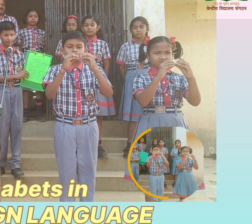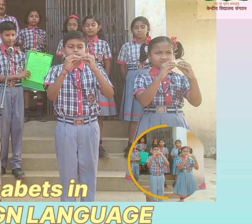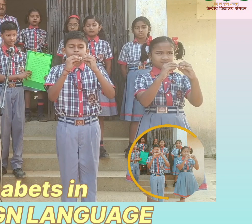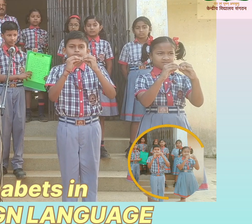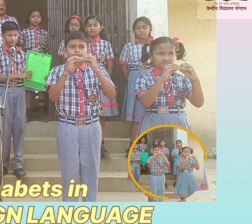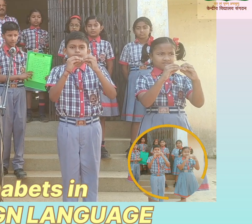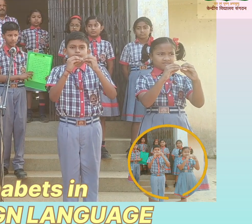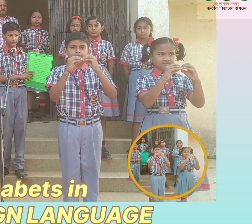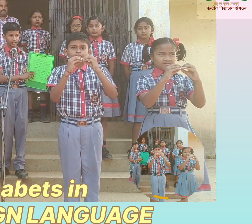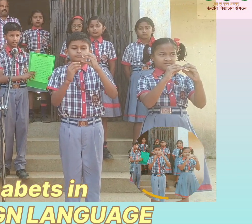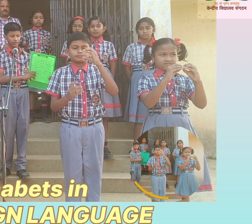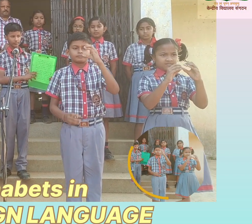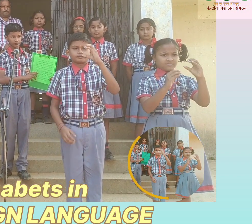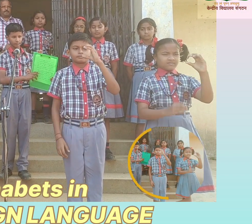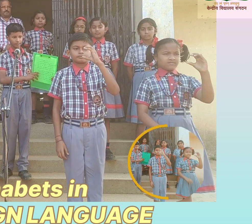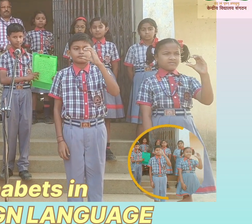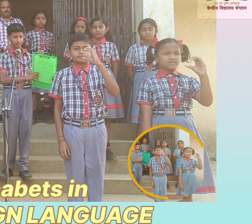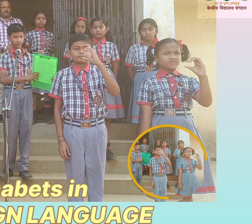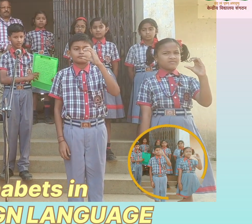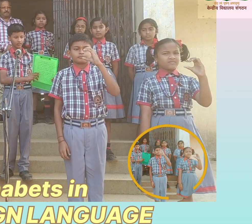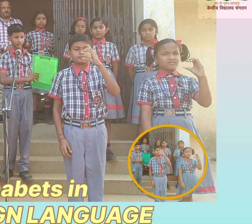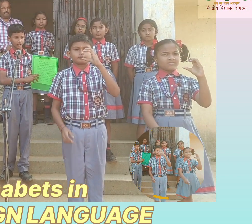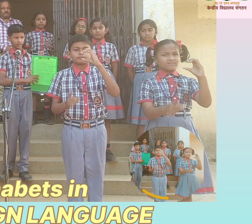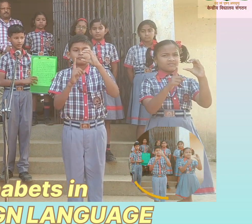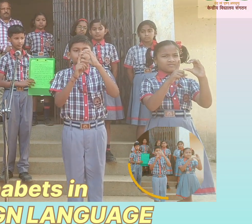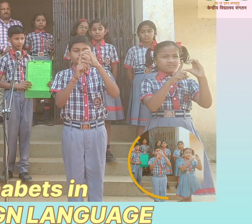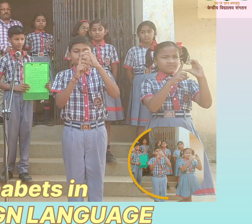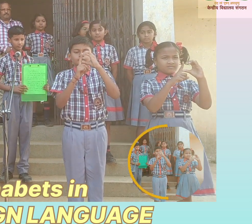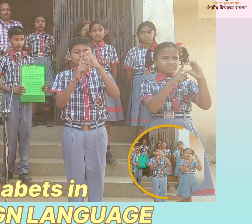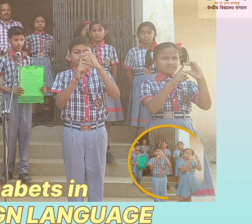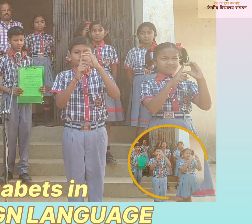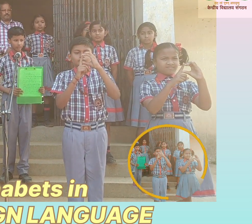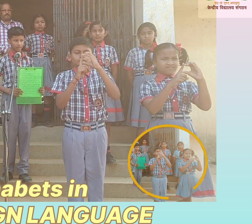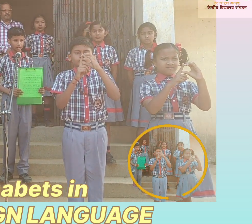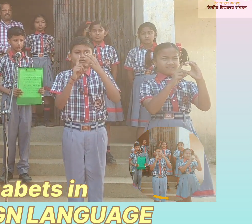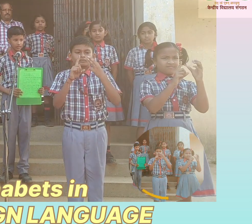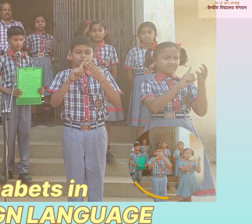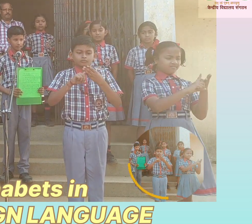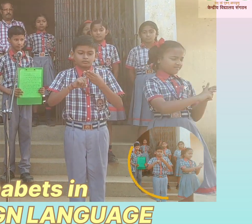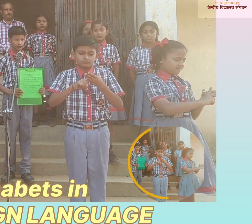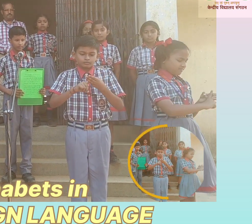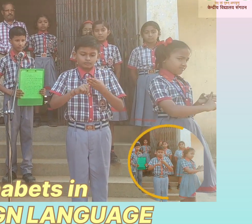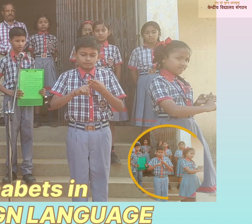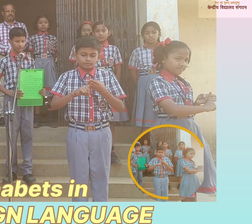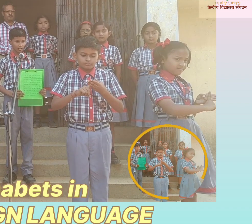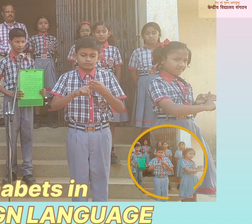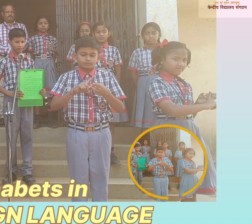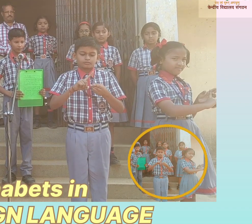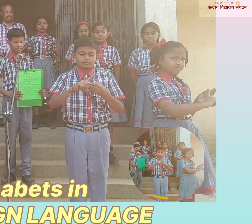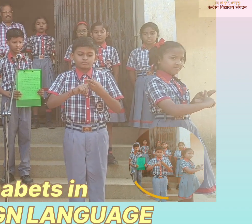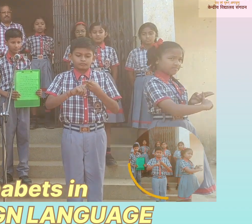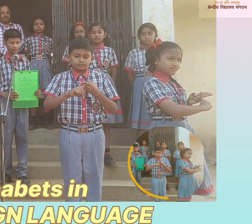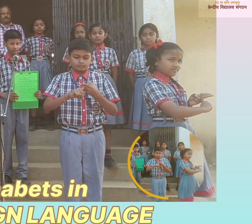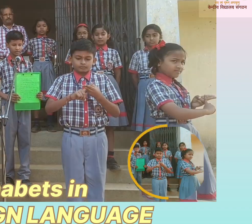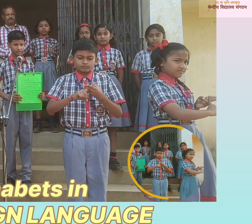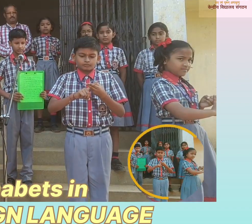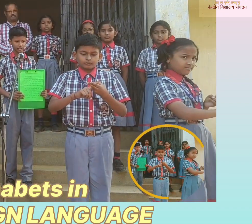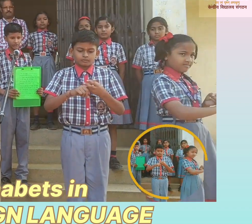B C D E